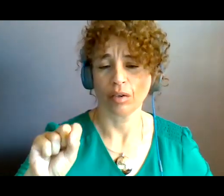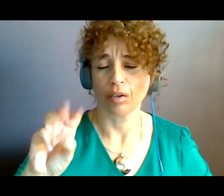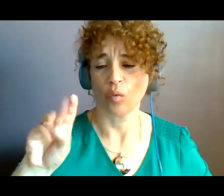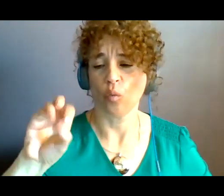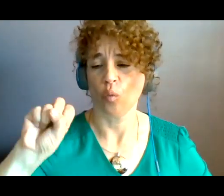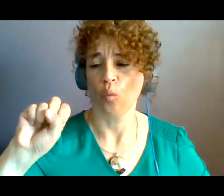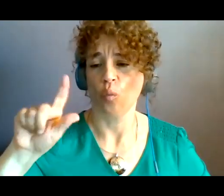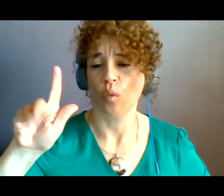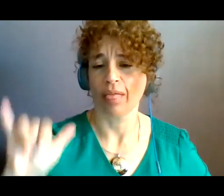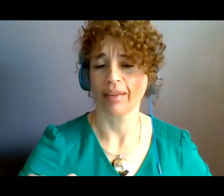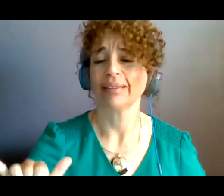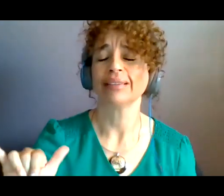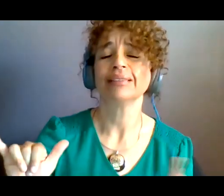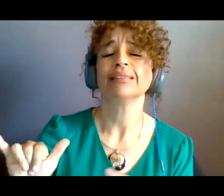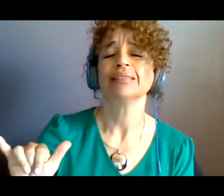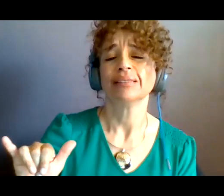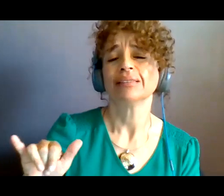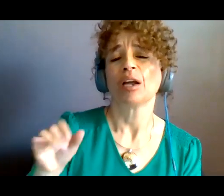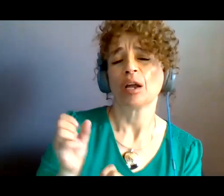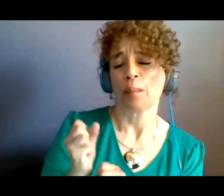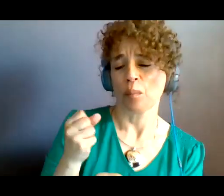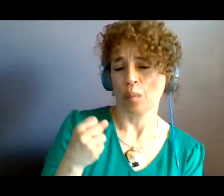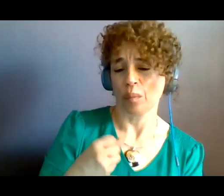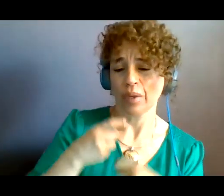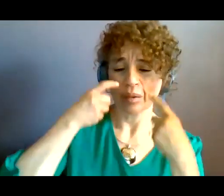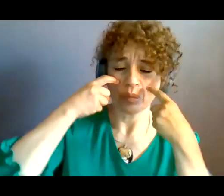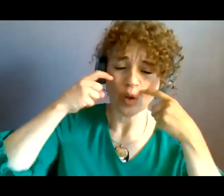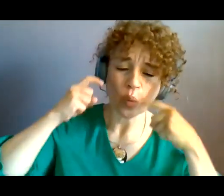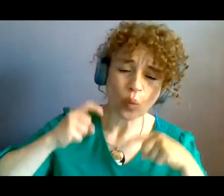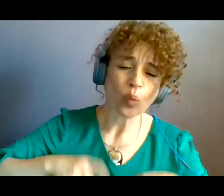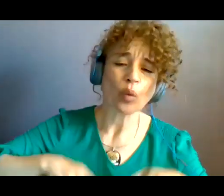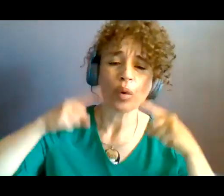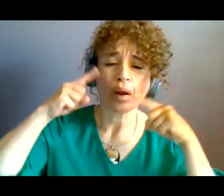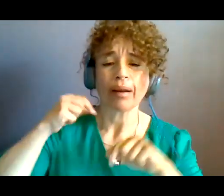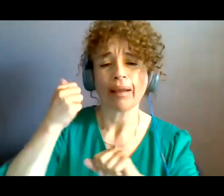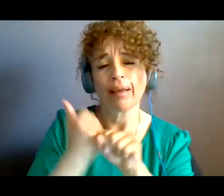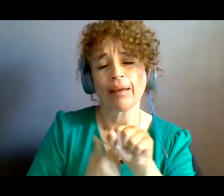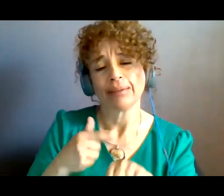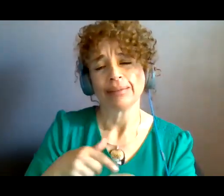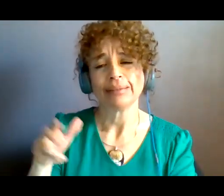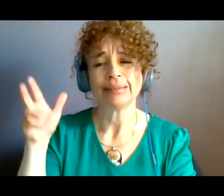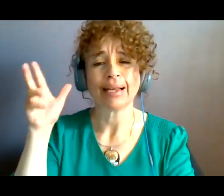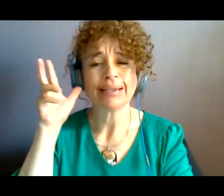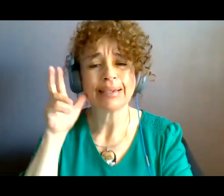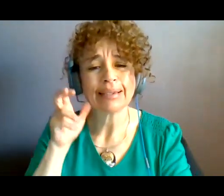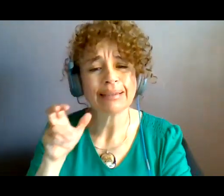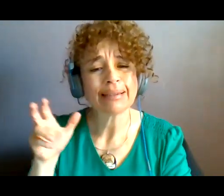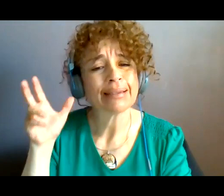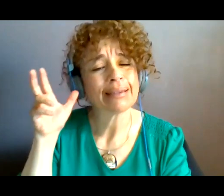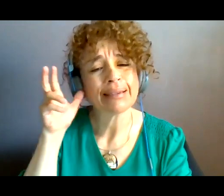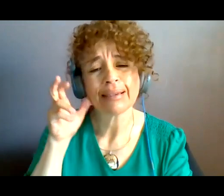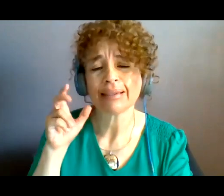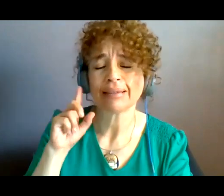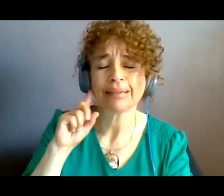Wesley that makes me cry every time I hear it, and I've heard